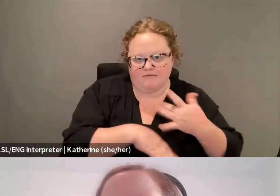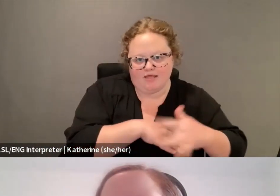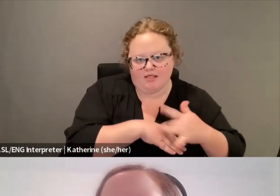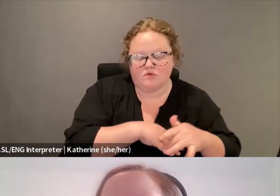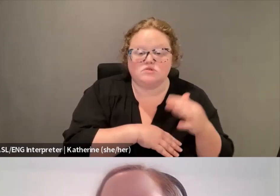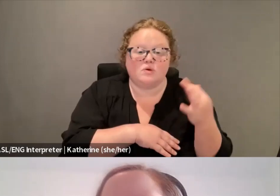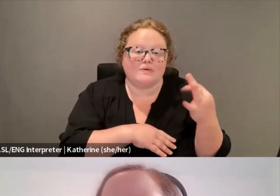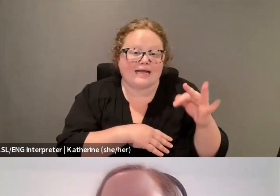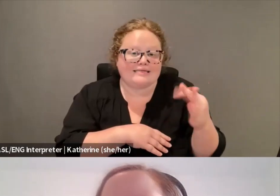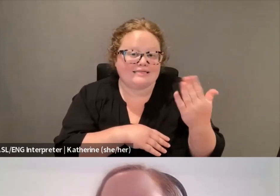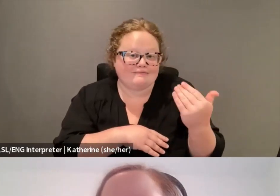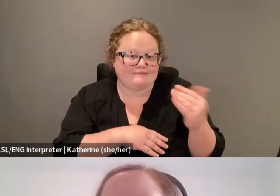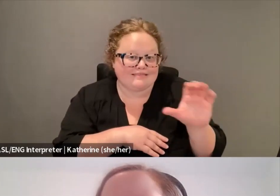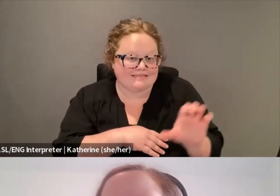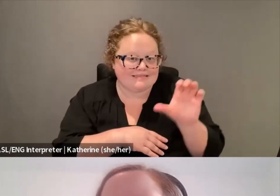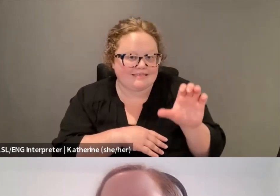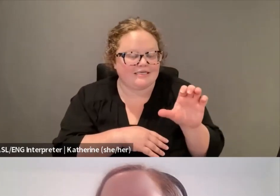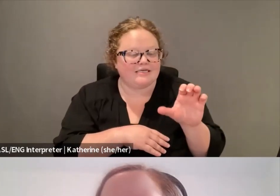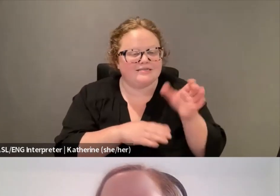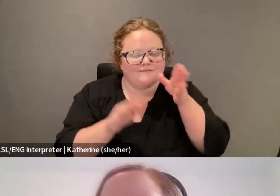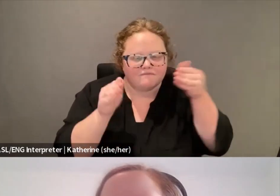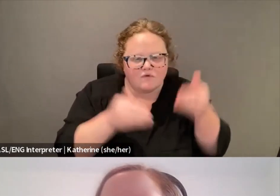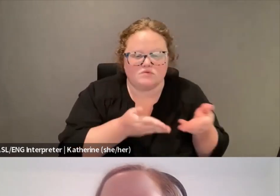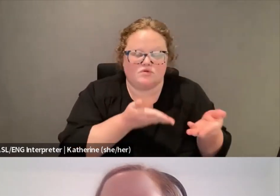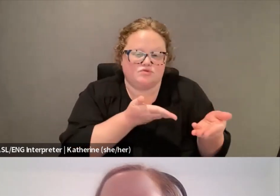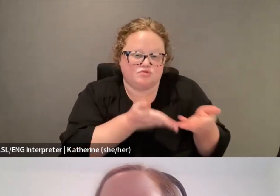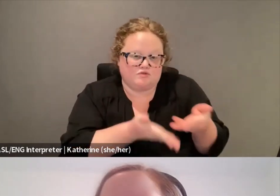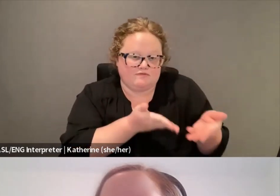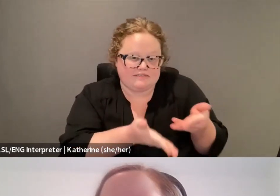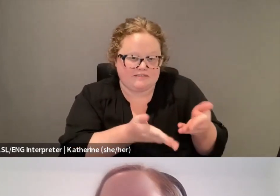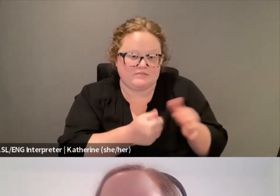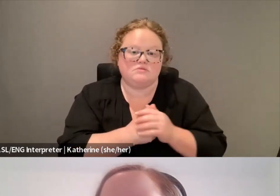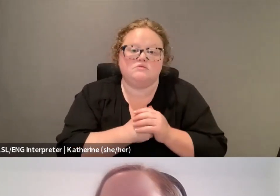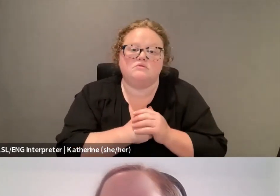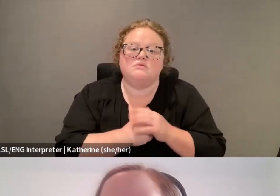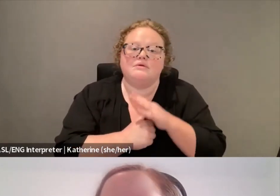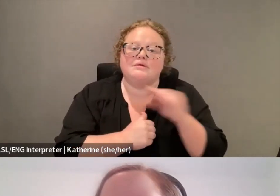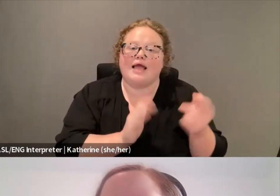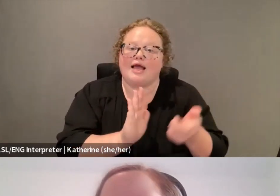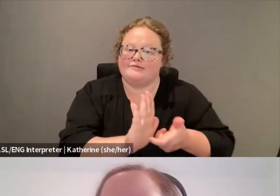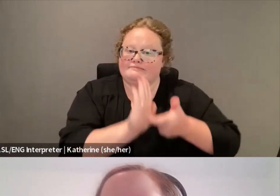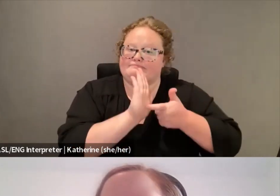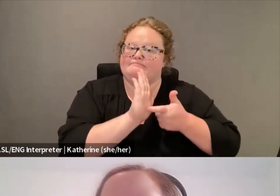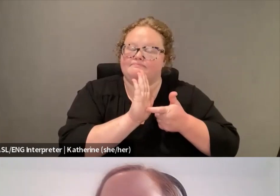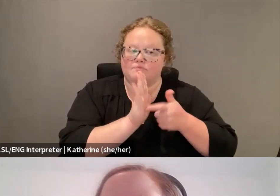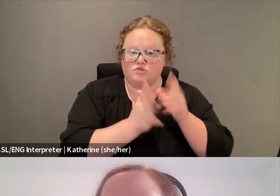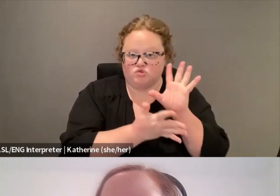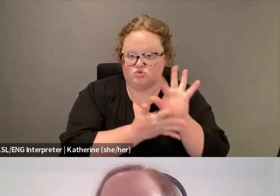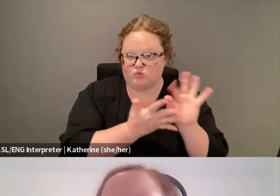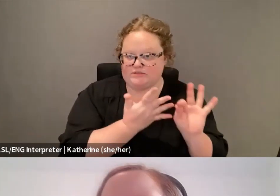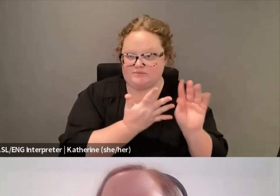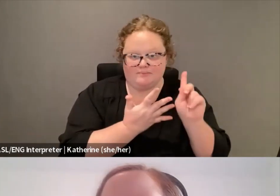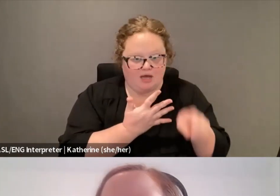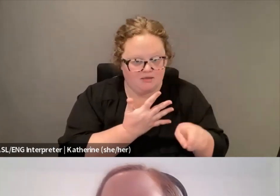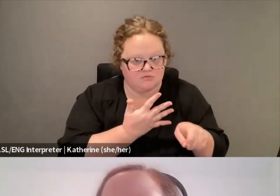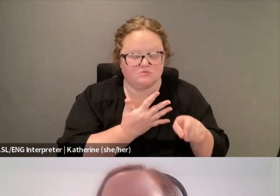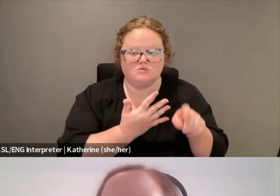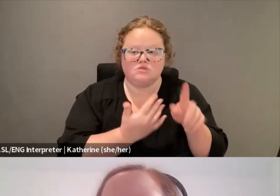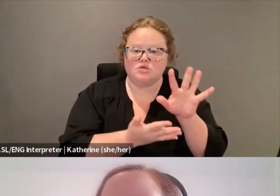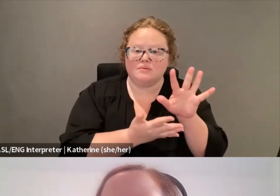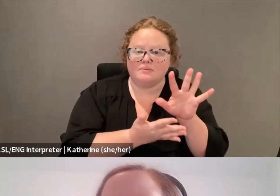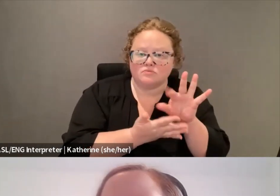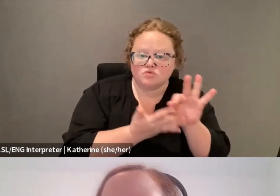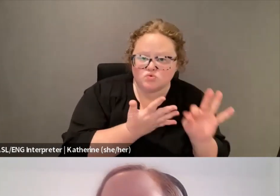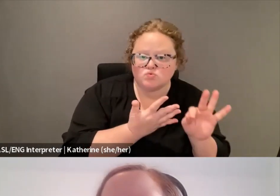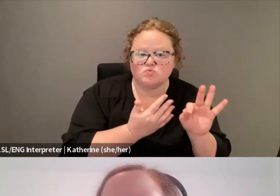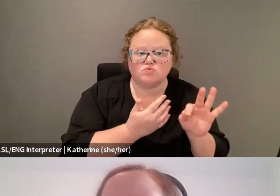1915C is about the services, and it mandates that you have choice of provider, choice of where